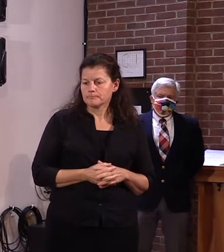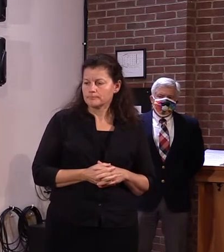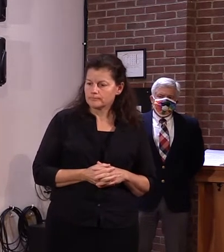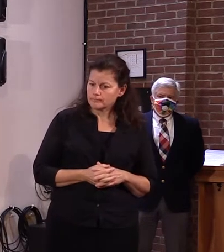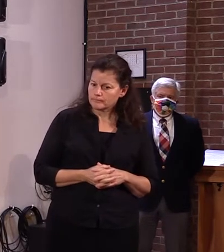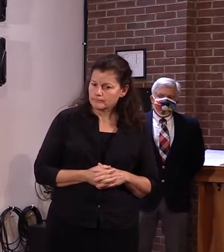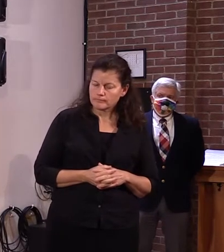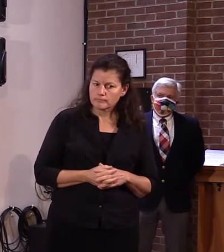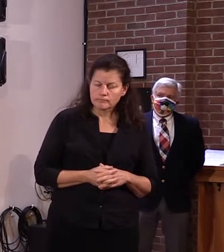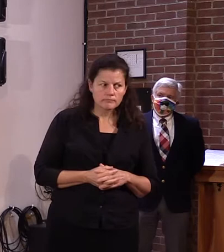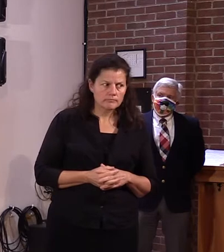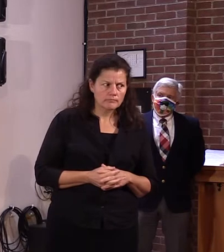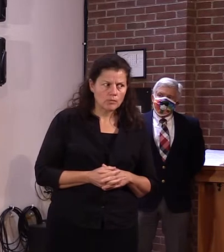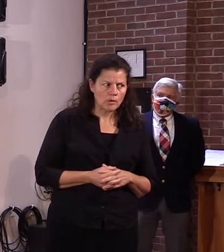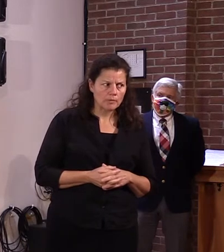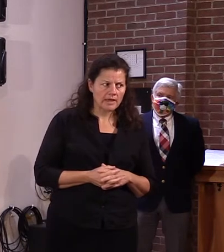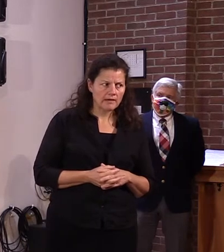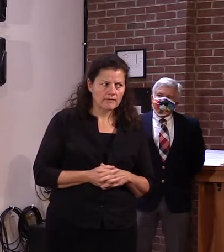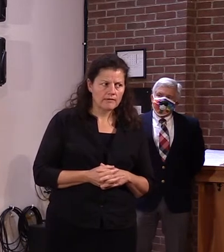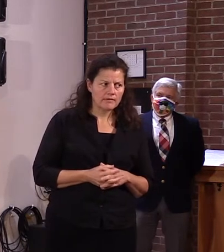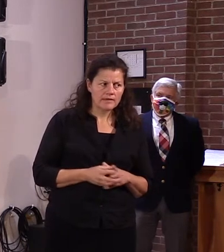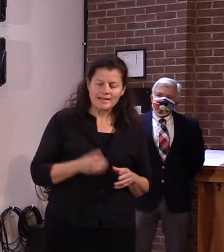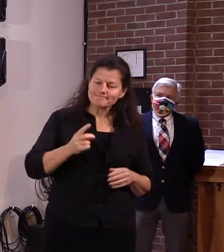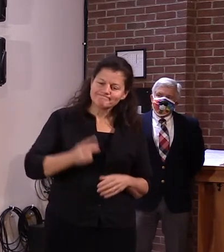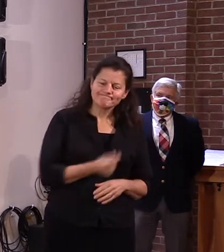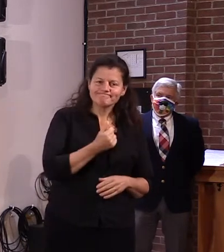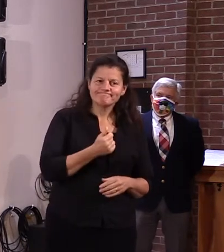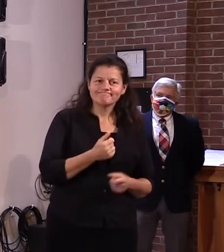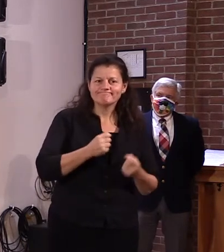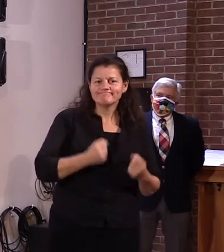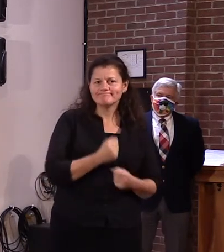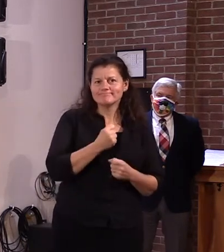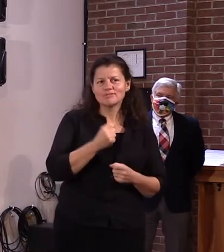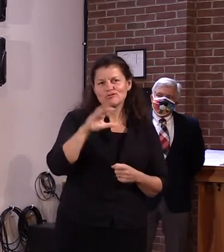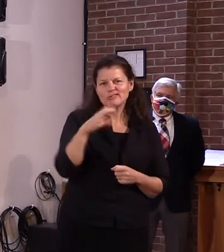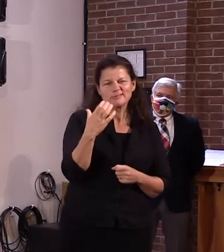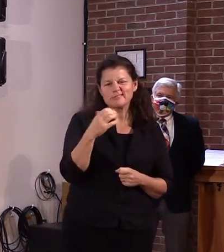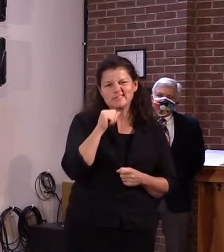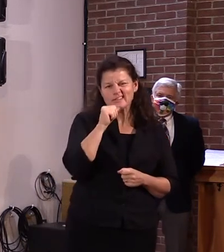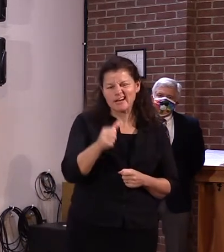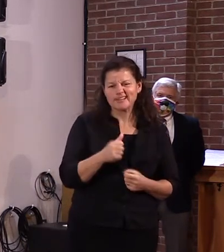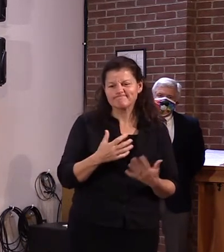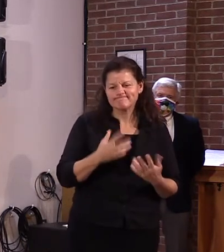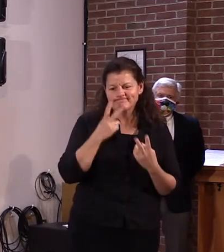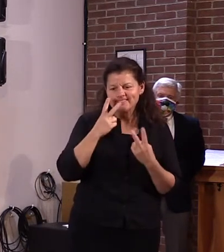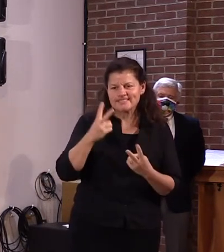Christmas will be out for yeah. sure. Okay, yeah. Thank you very much. Thank you.